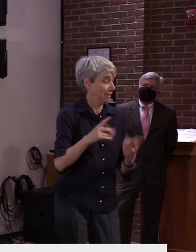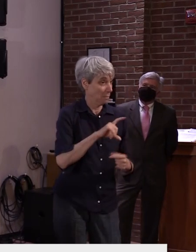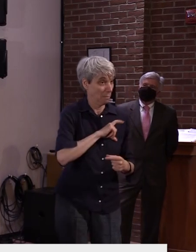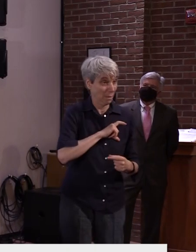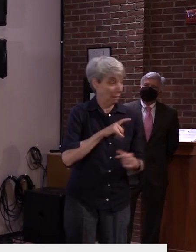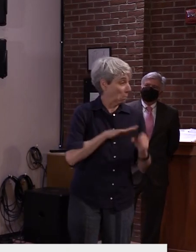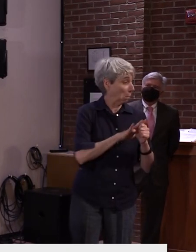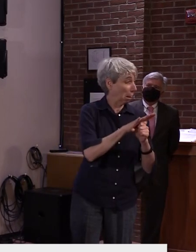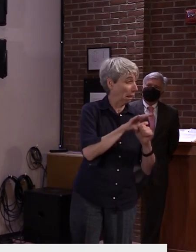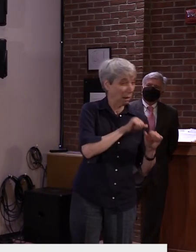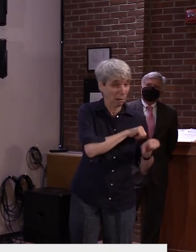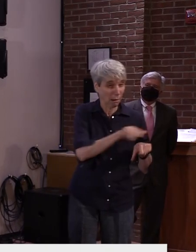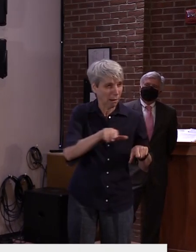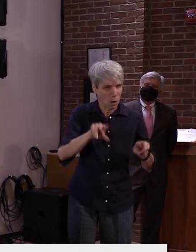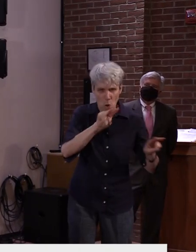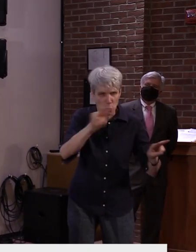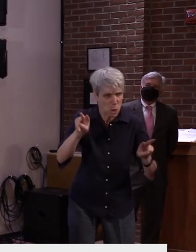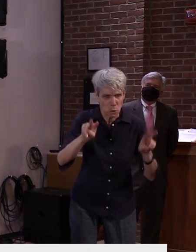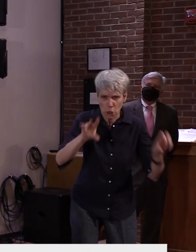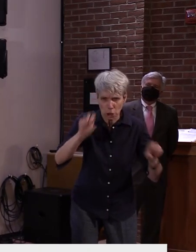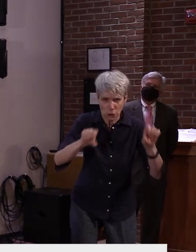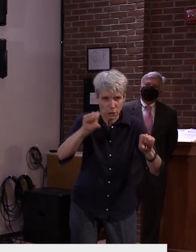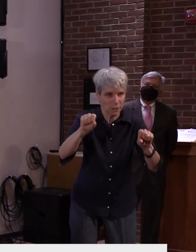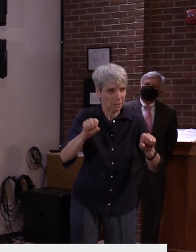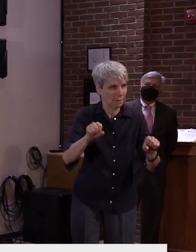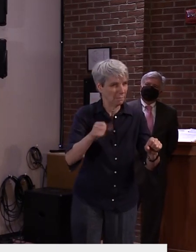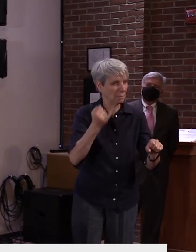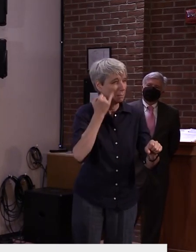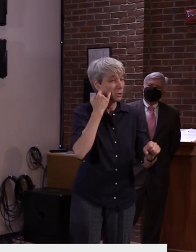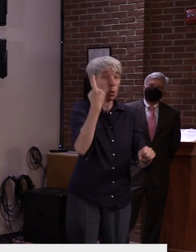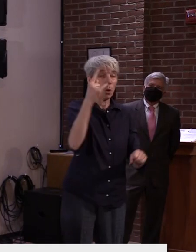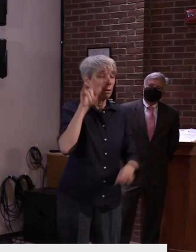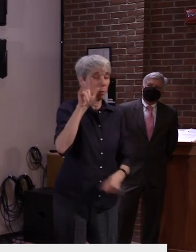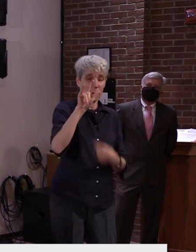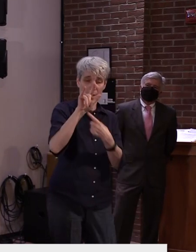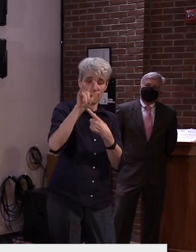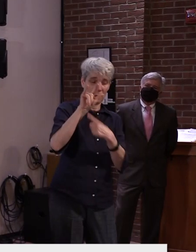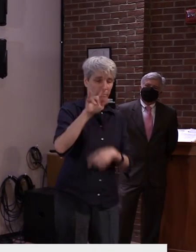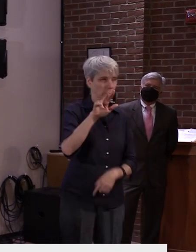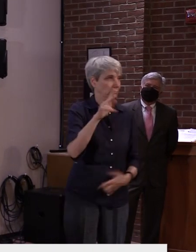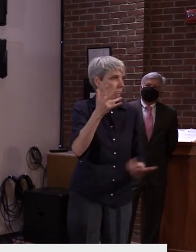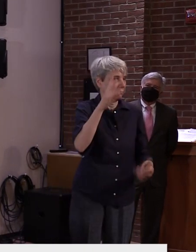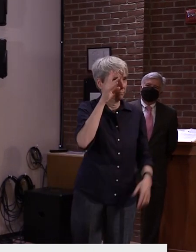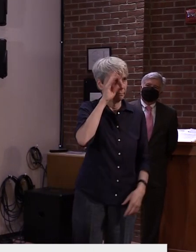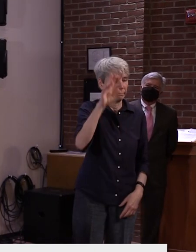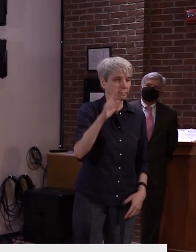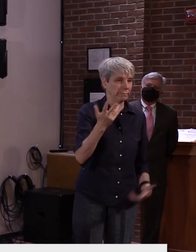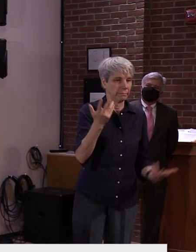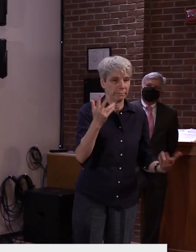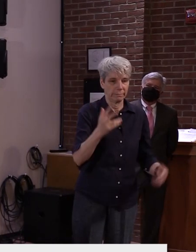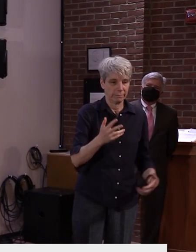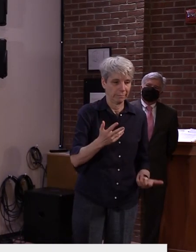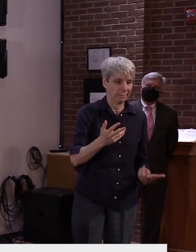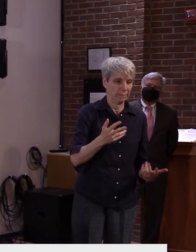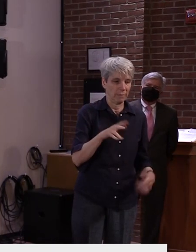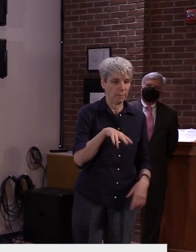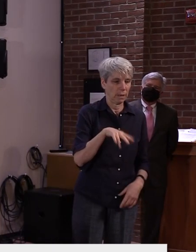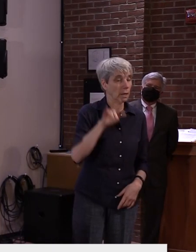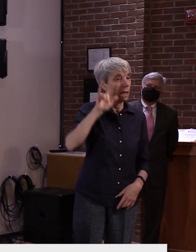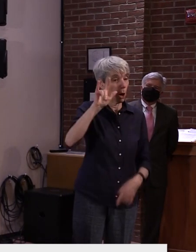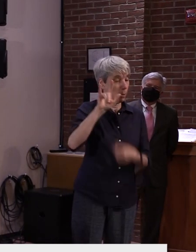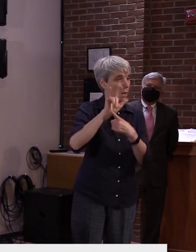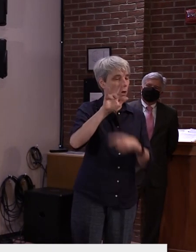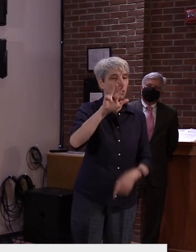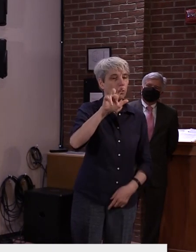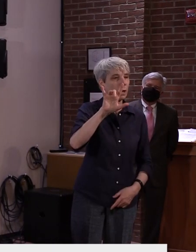those. I mean, then just do the numbers. I don't know how many are on the flights, but let's say there's 385 flights and there's 10